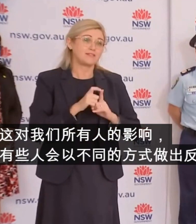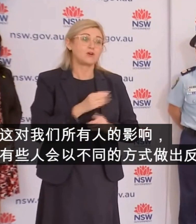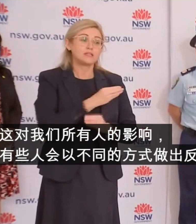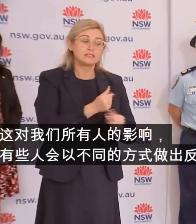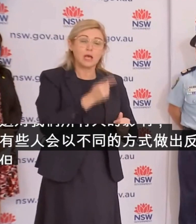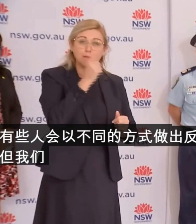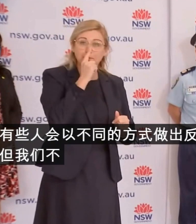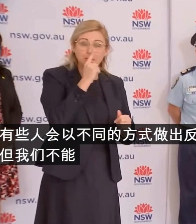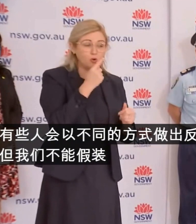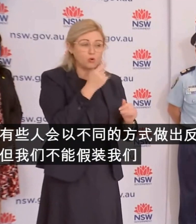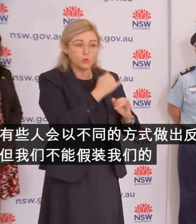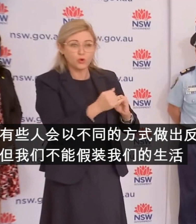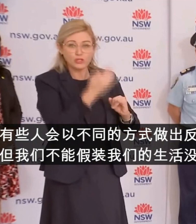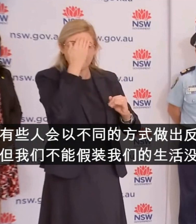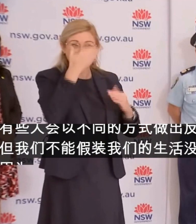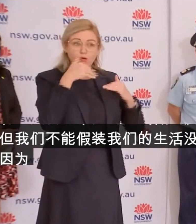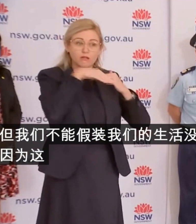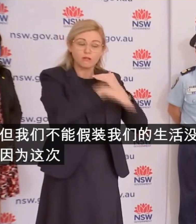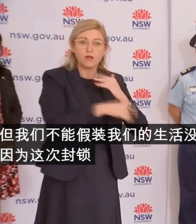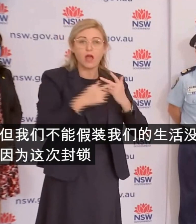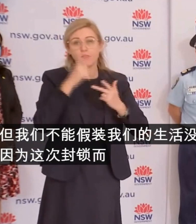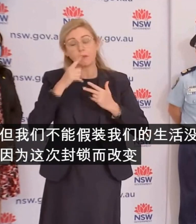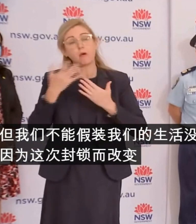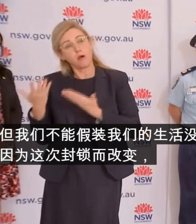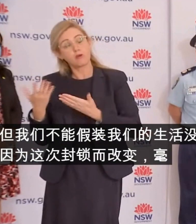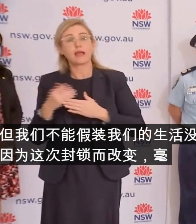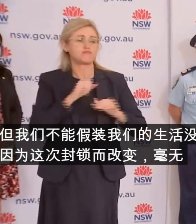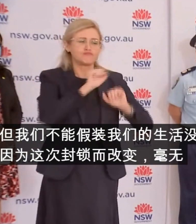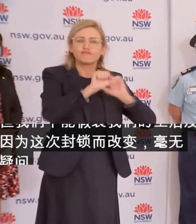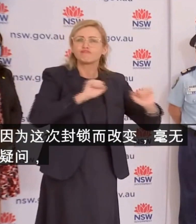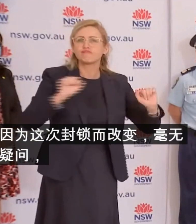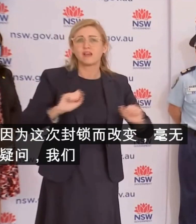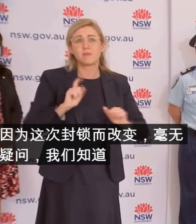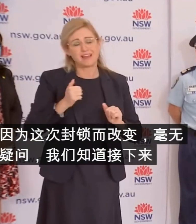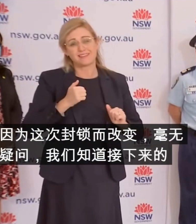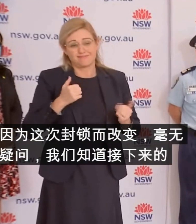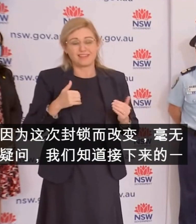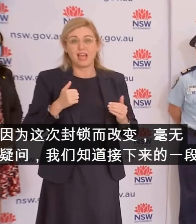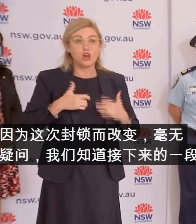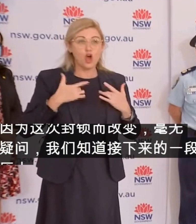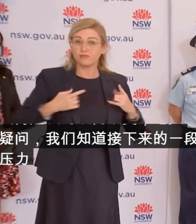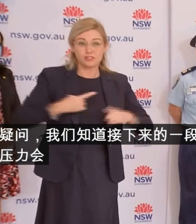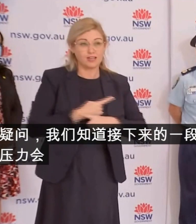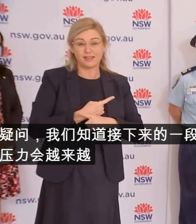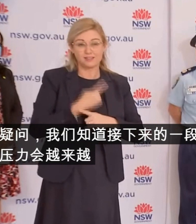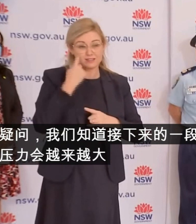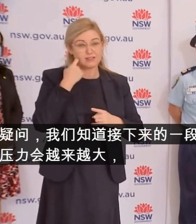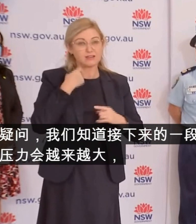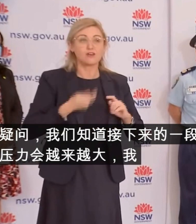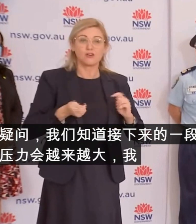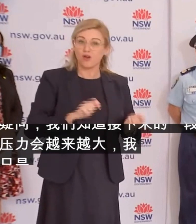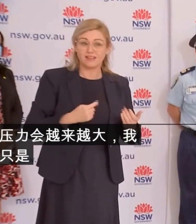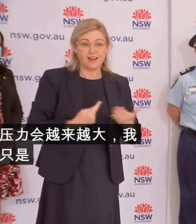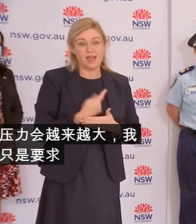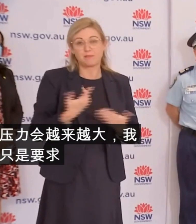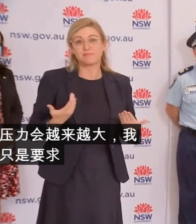different ways to others, but we can't pretend our lives haven't changed because of this lockdown. And no doubt we know the next little while is going to be increasingly